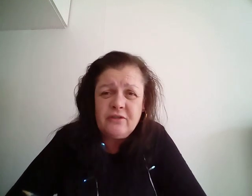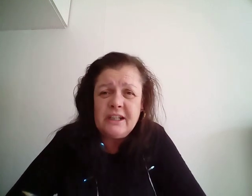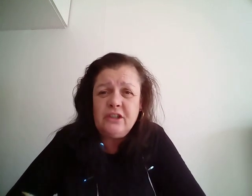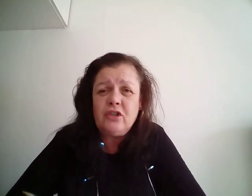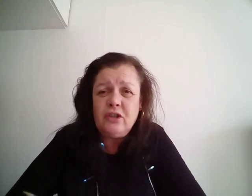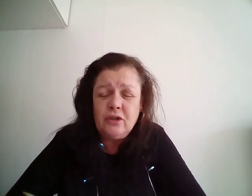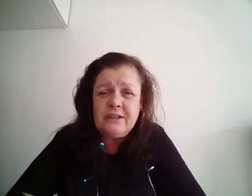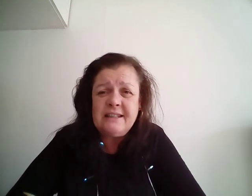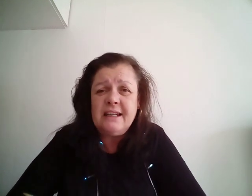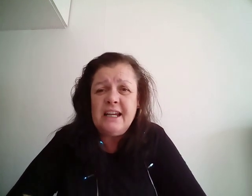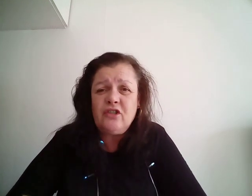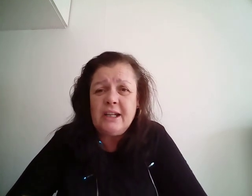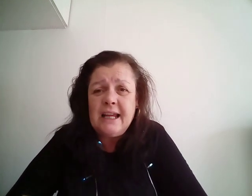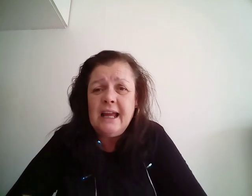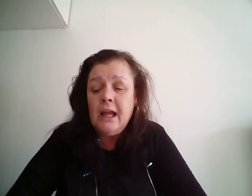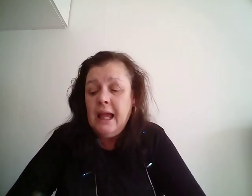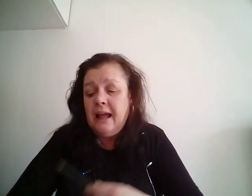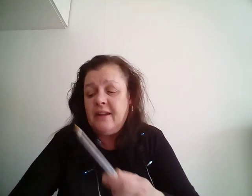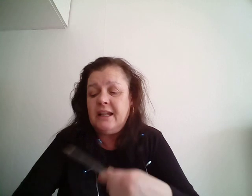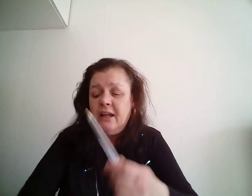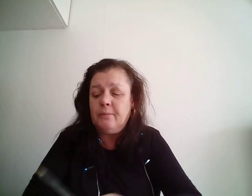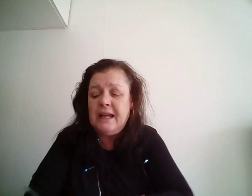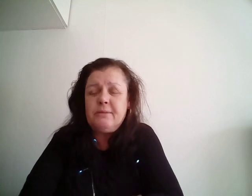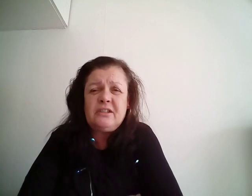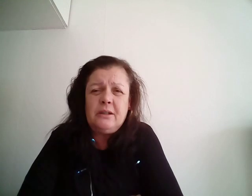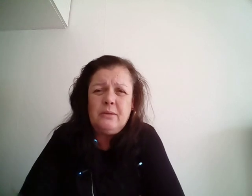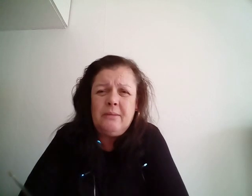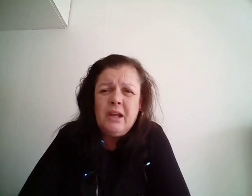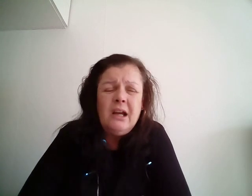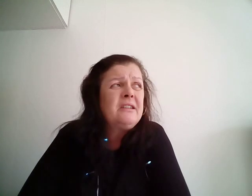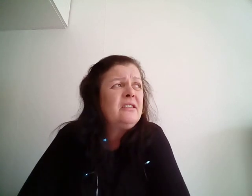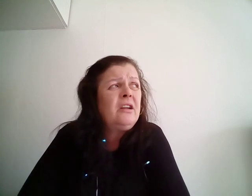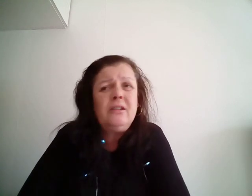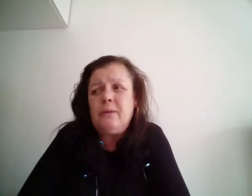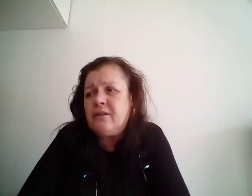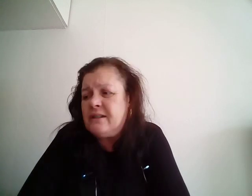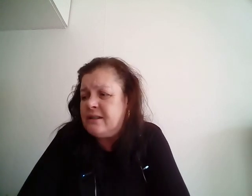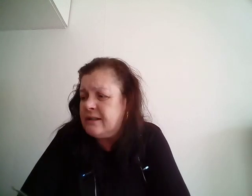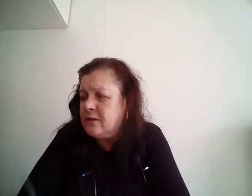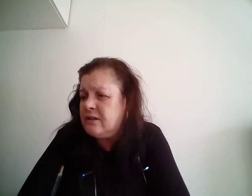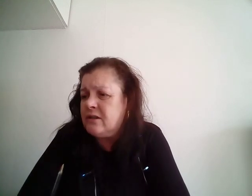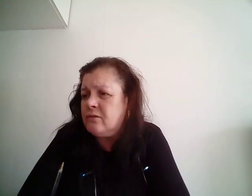have reached your destination, okay? And then he'll be able to, because I don't know whether he's just under